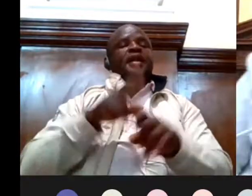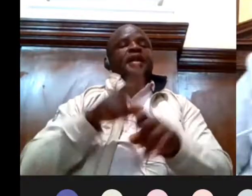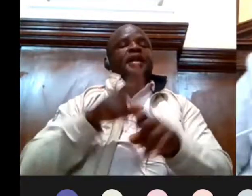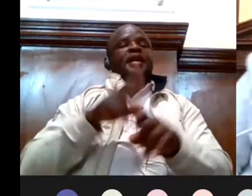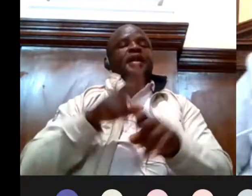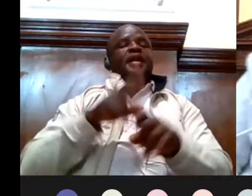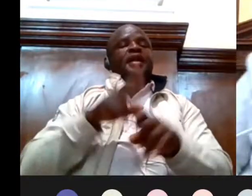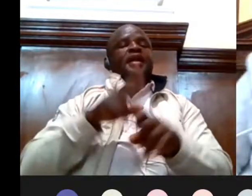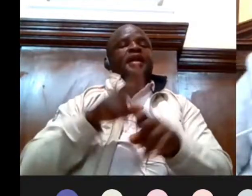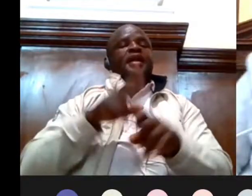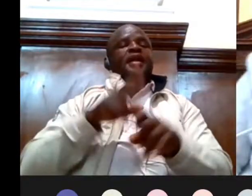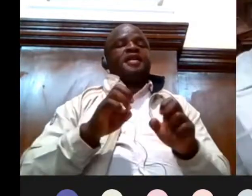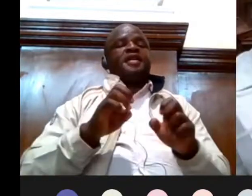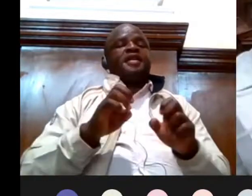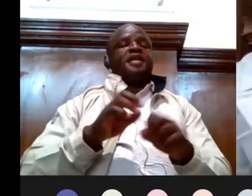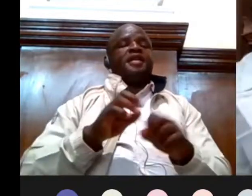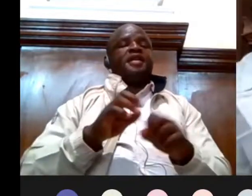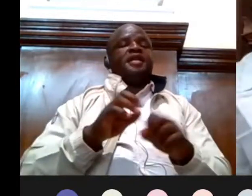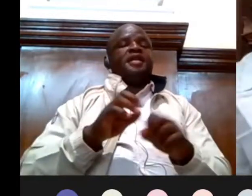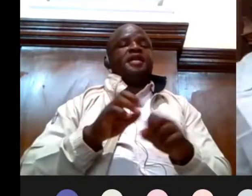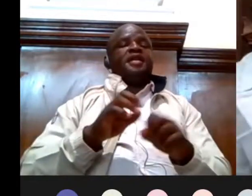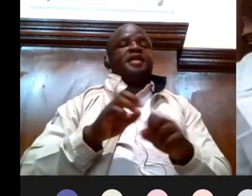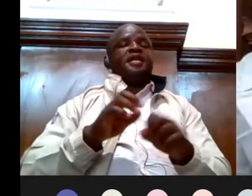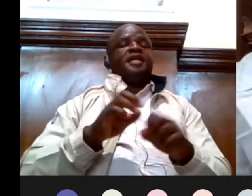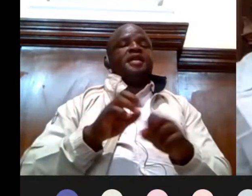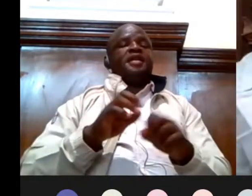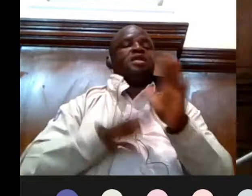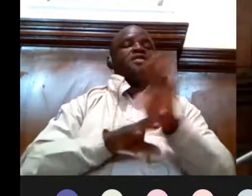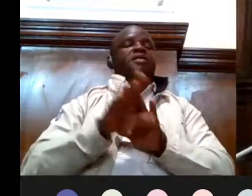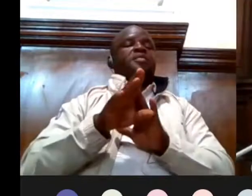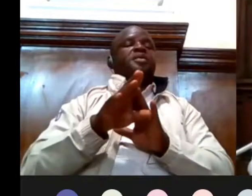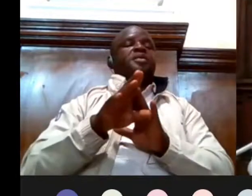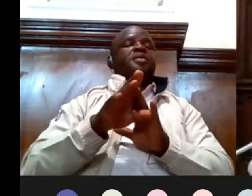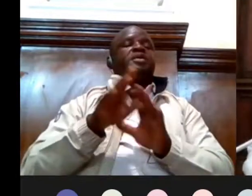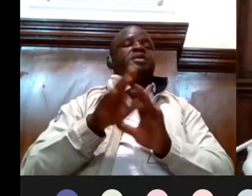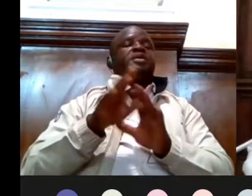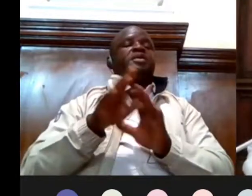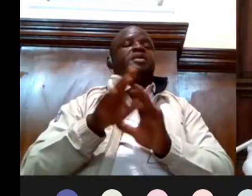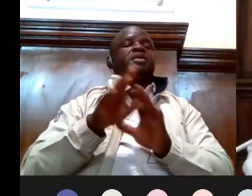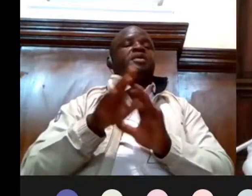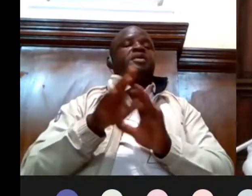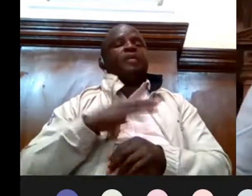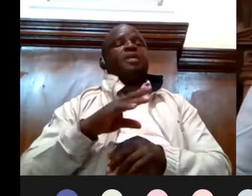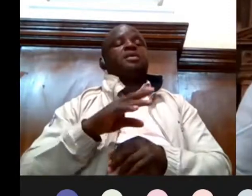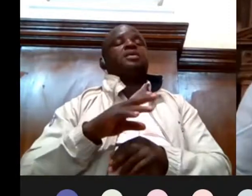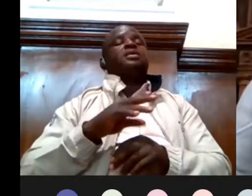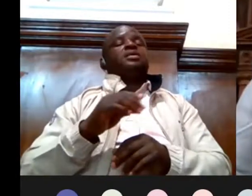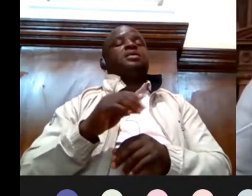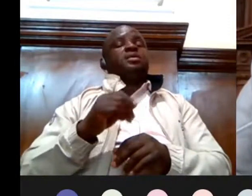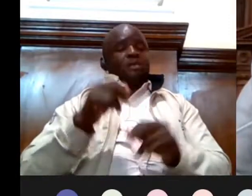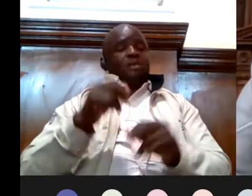singazifumani, honorable MEC of social development? Una condemn so